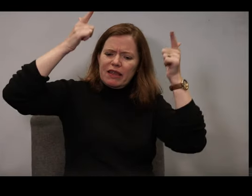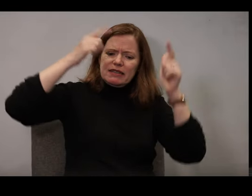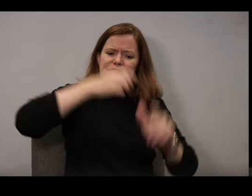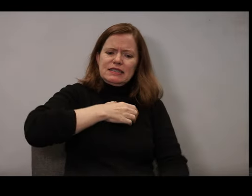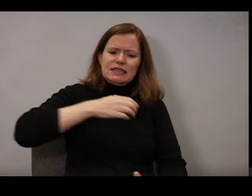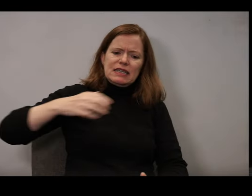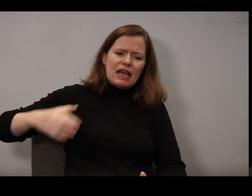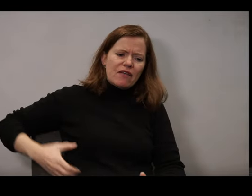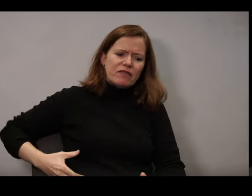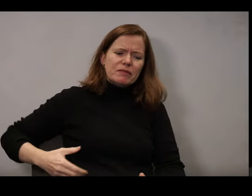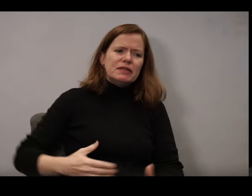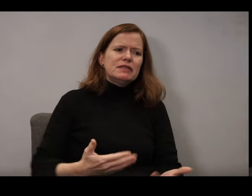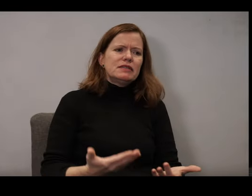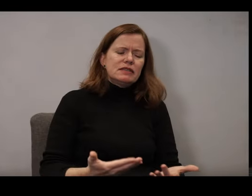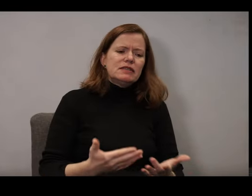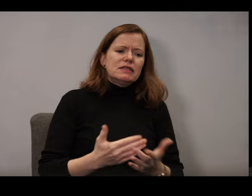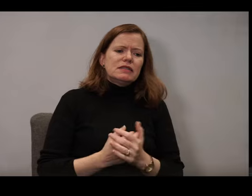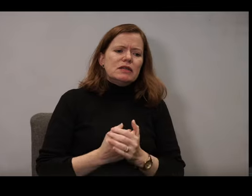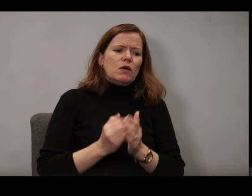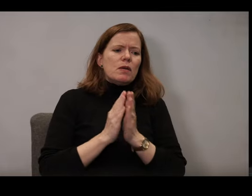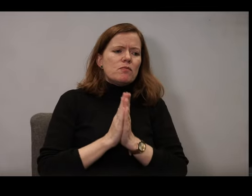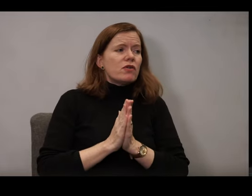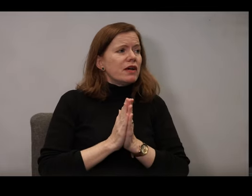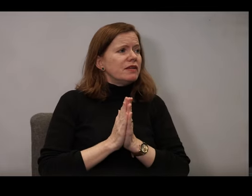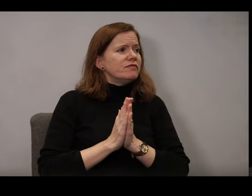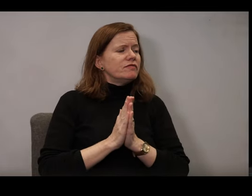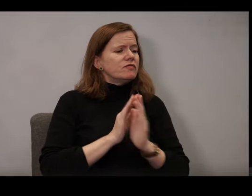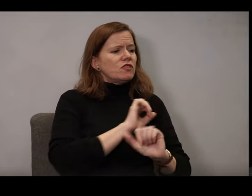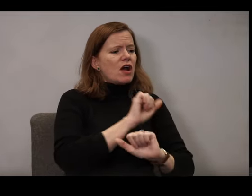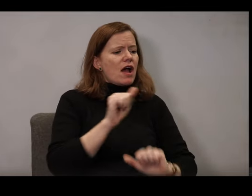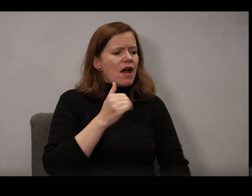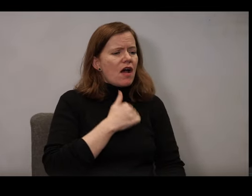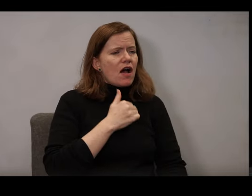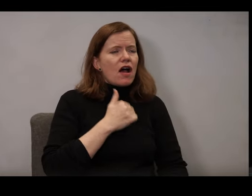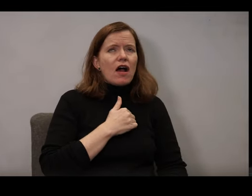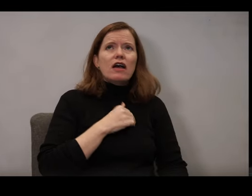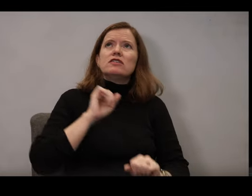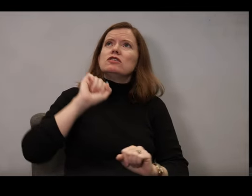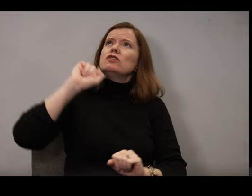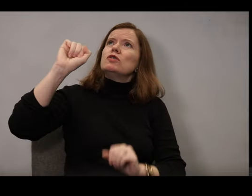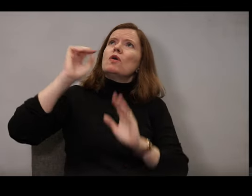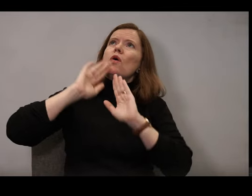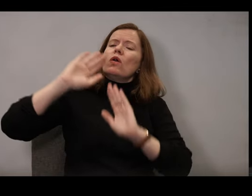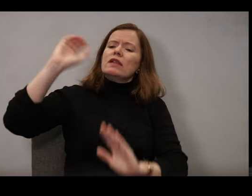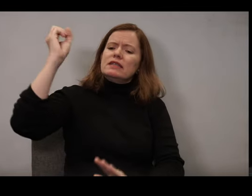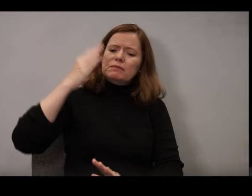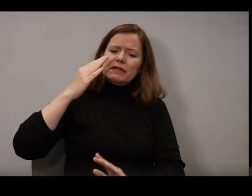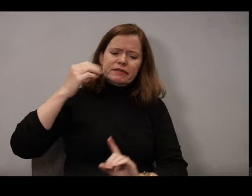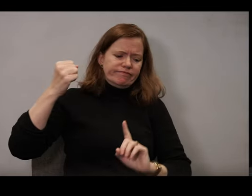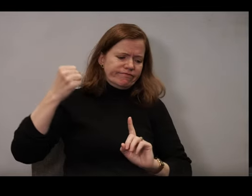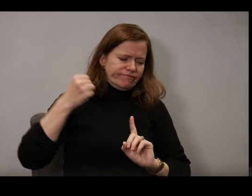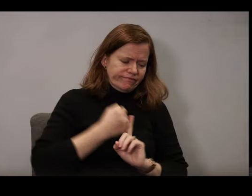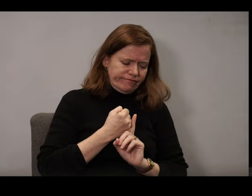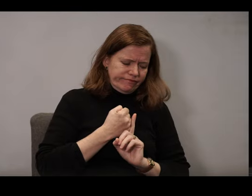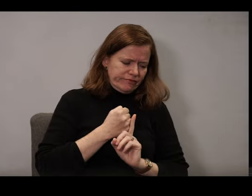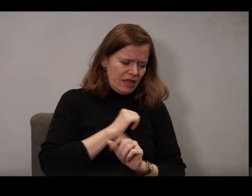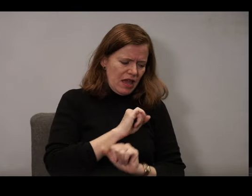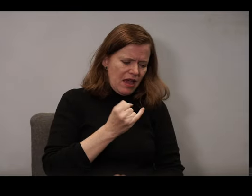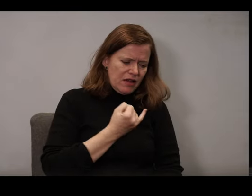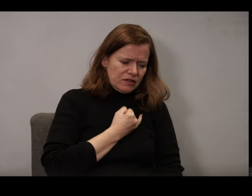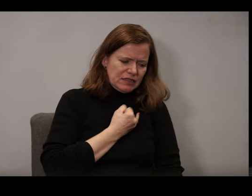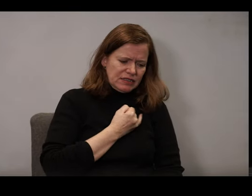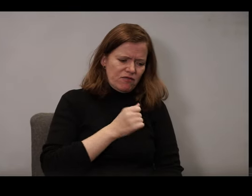governments. We pray for our own hearts that your Holy Spirit would convict us of our own sinful